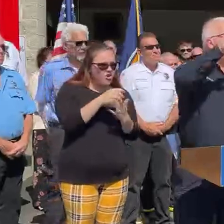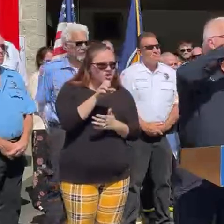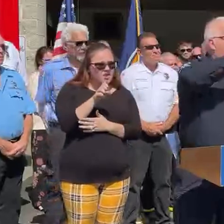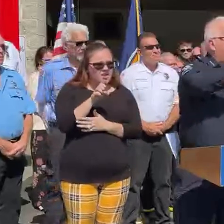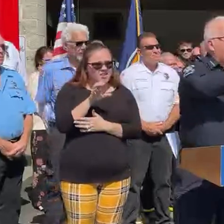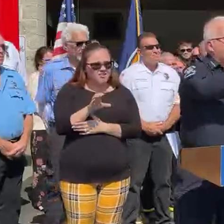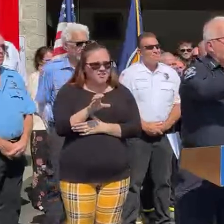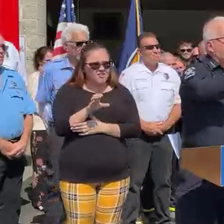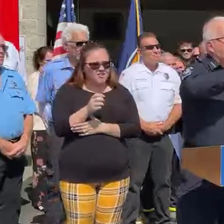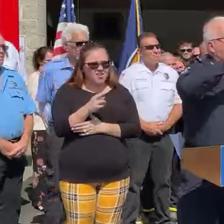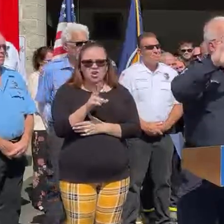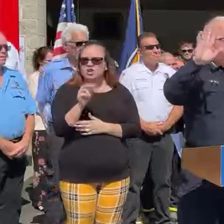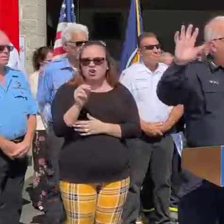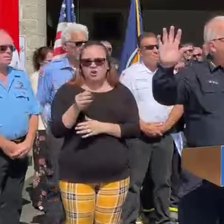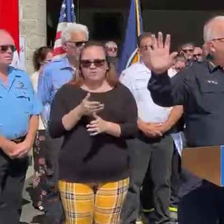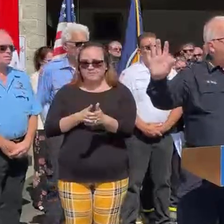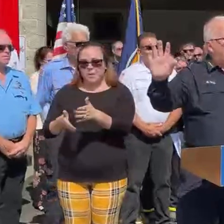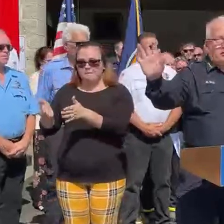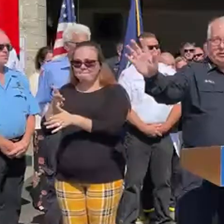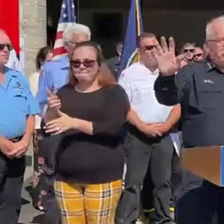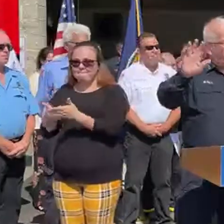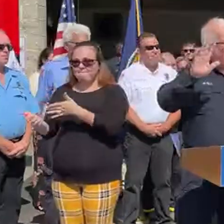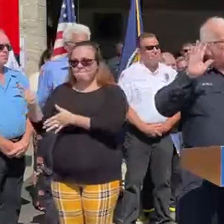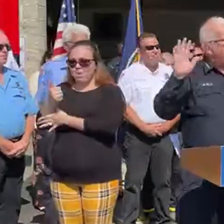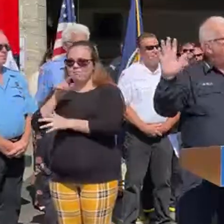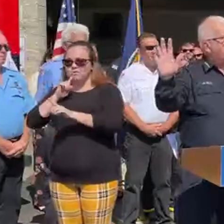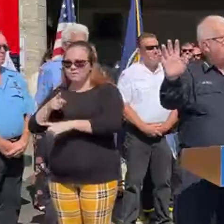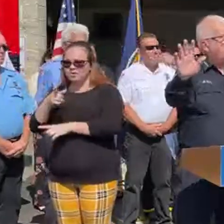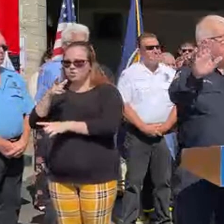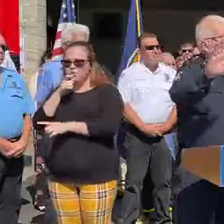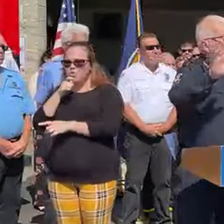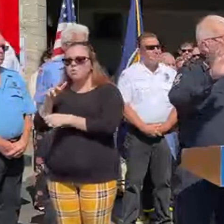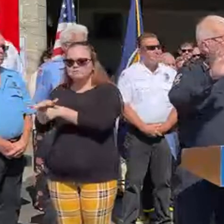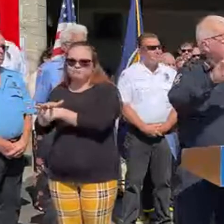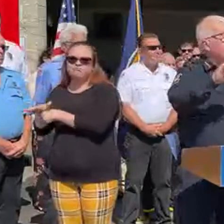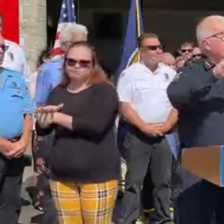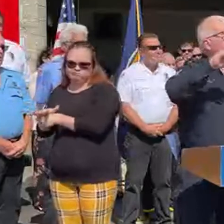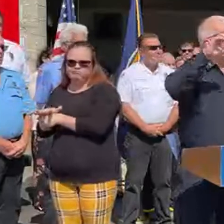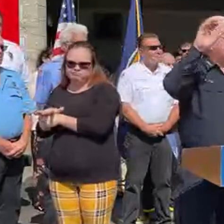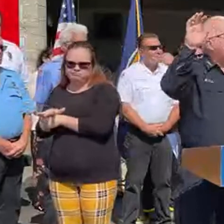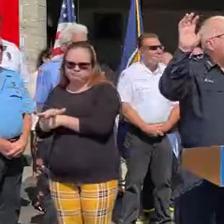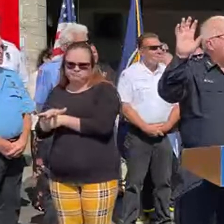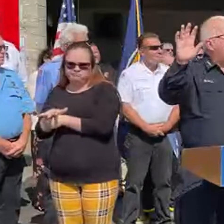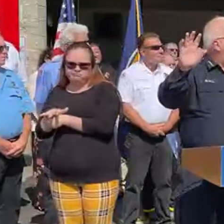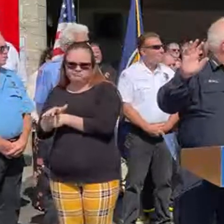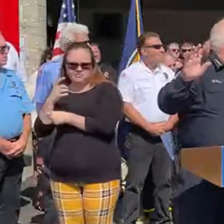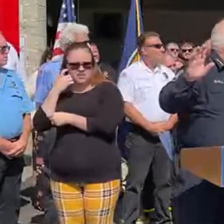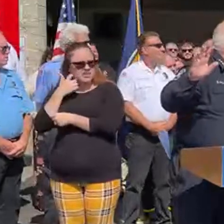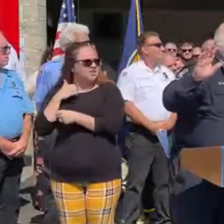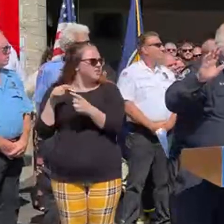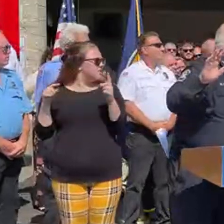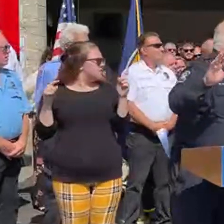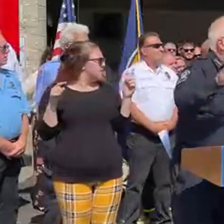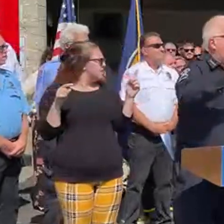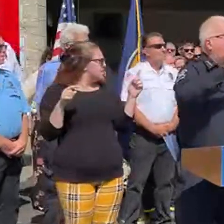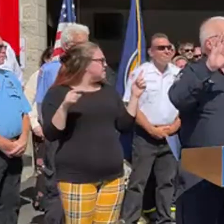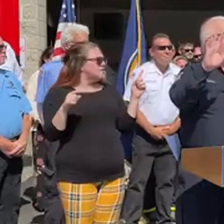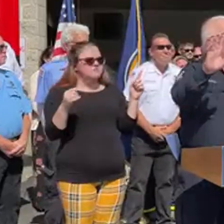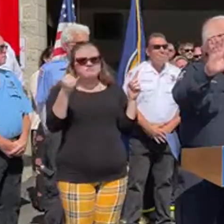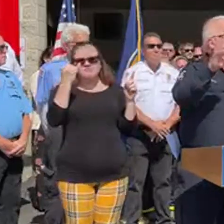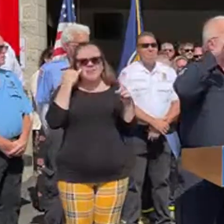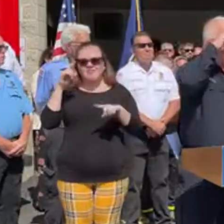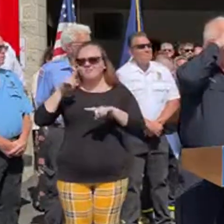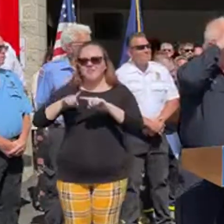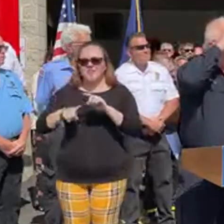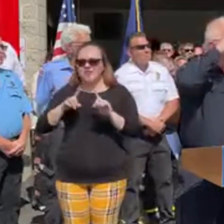No. The primary response goes to the who has the jurisdiction of the area. Here's the response area. If they're not